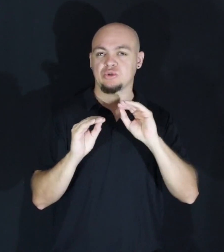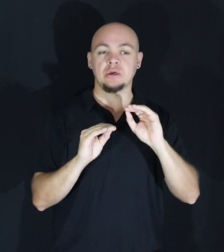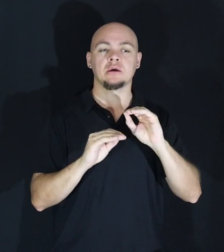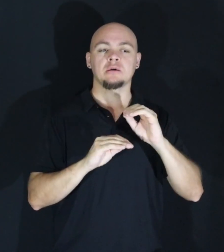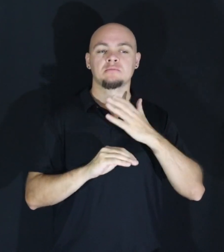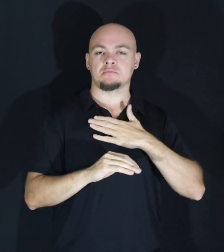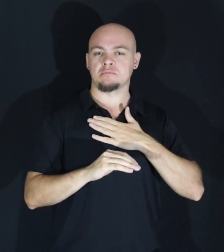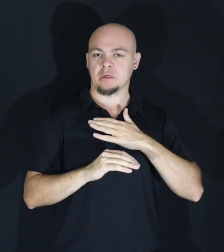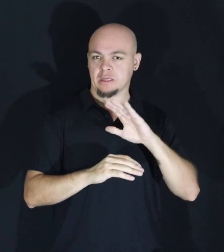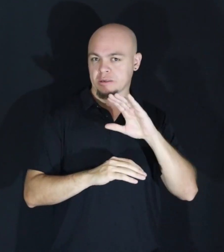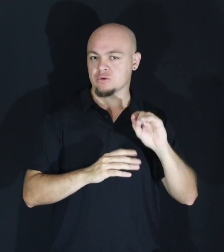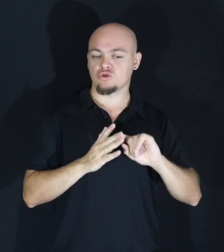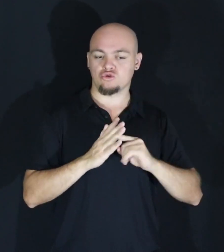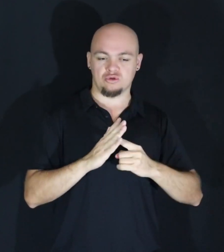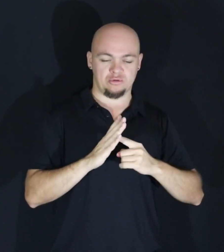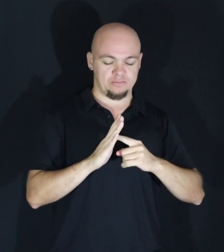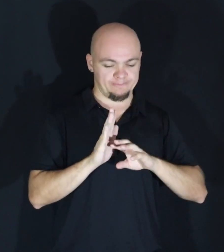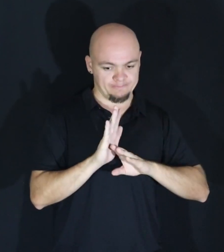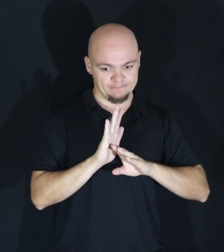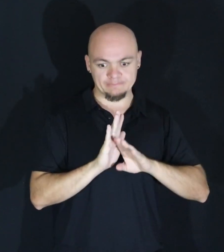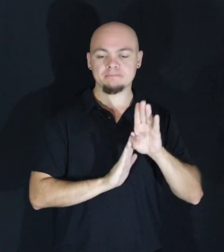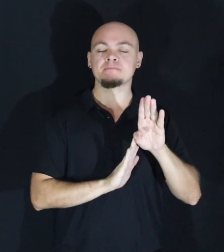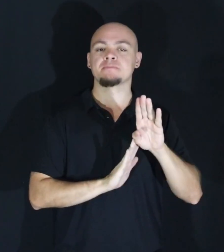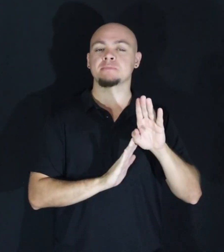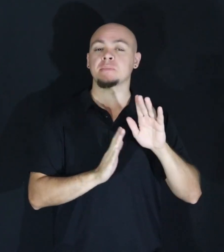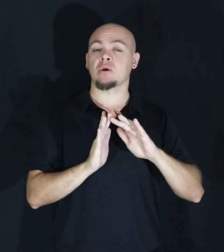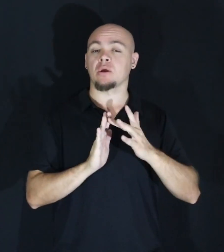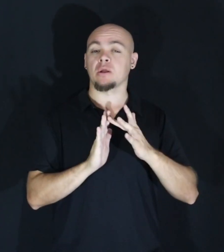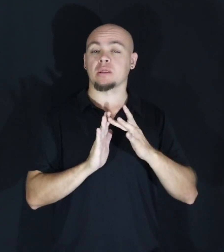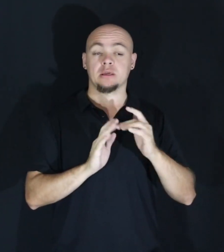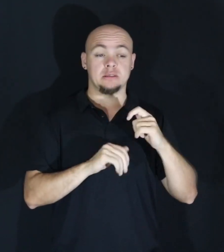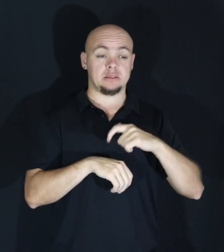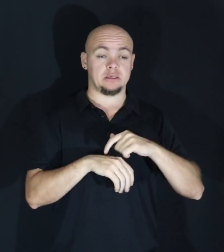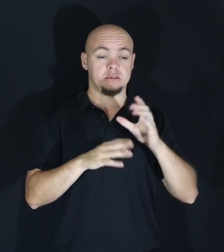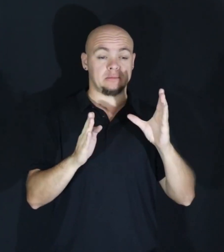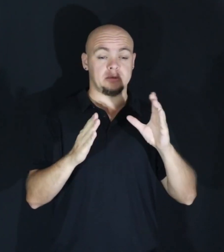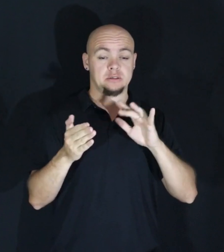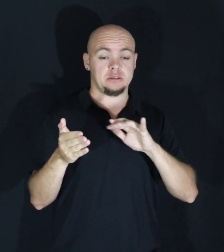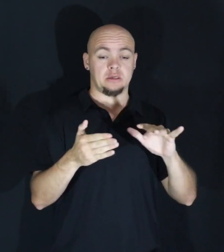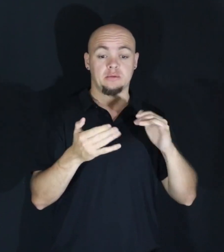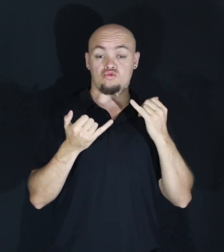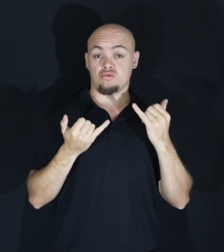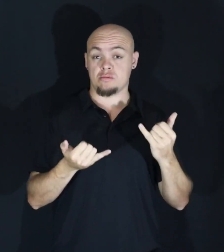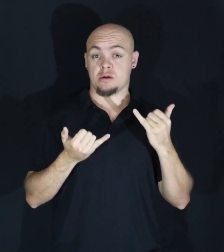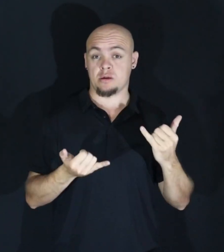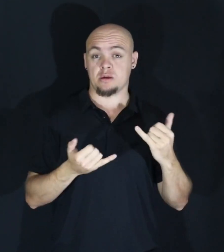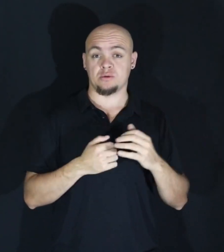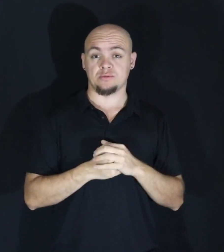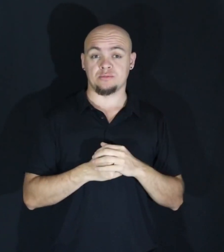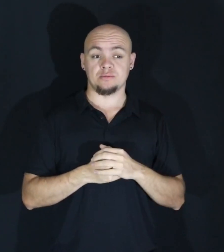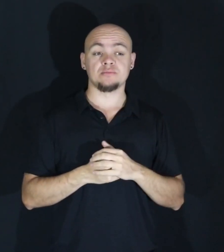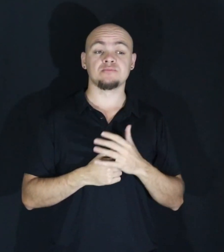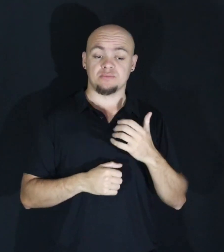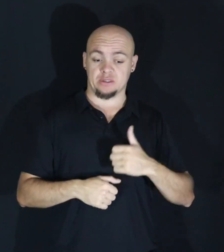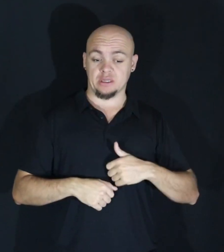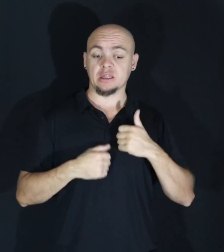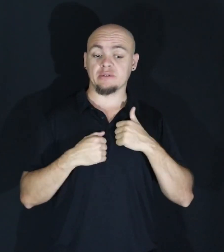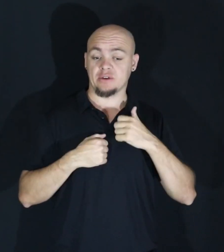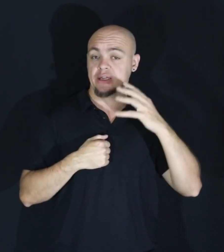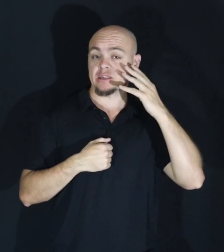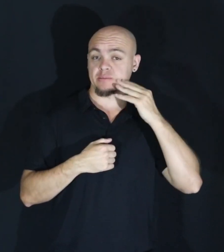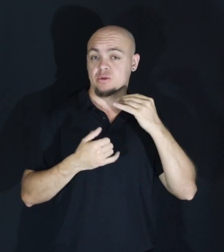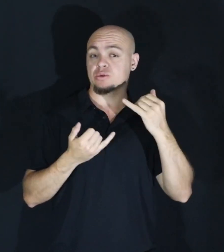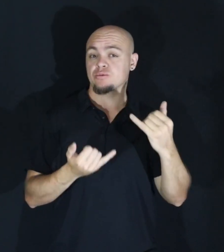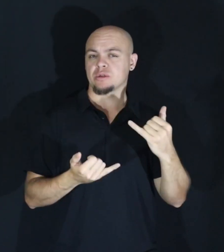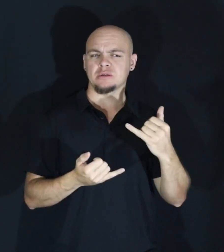up. The evolution of the digital age is one to be studied, but right now, we're living in it. So